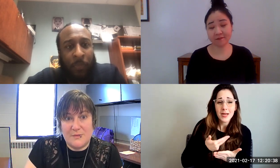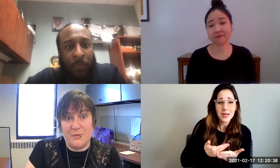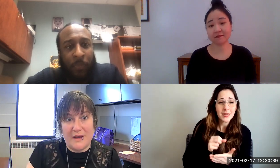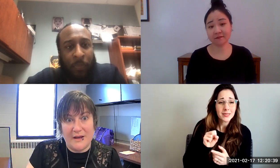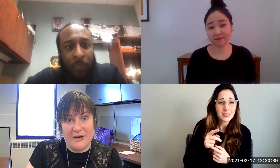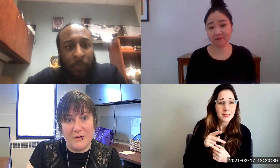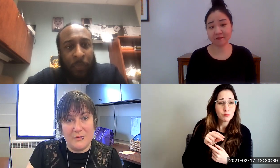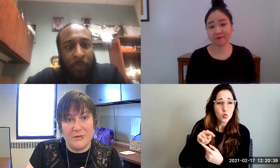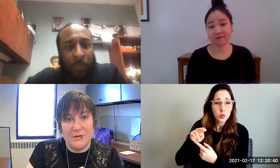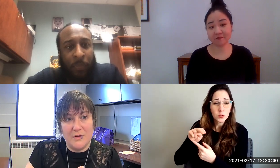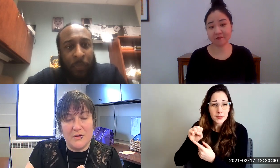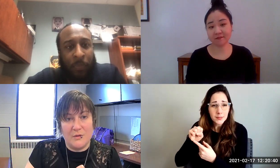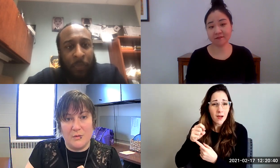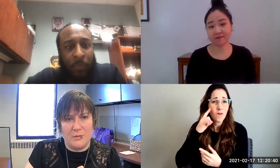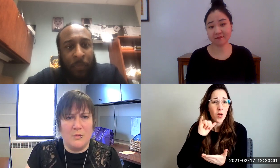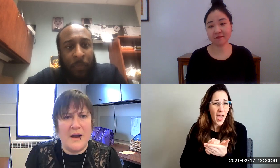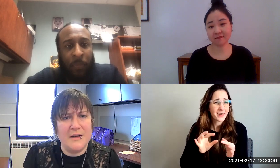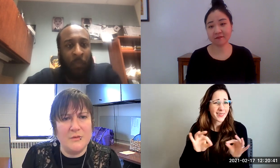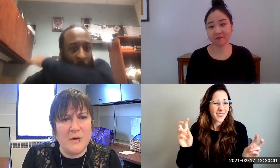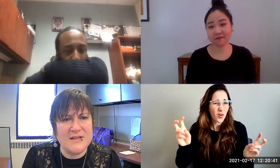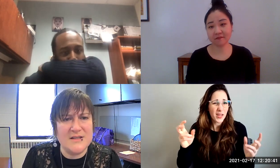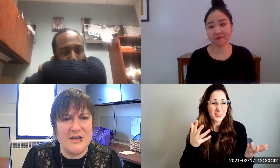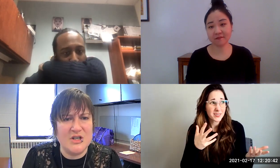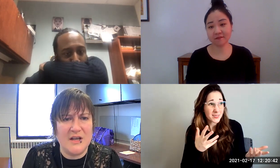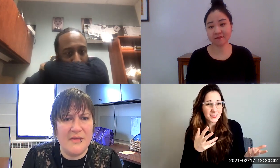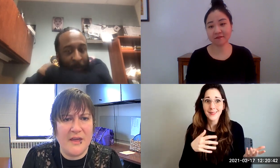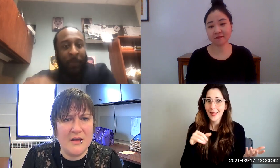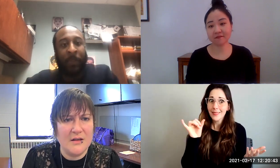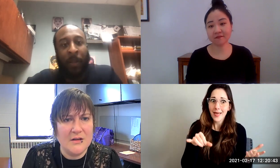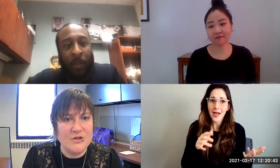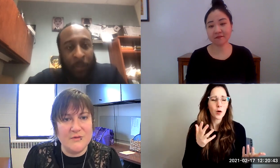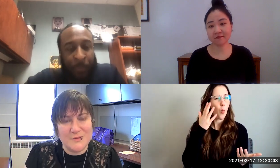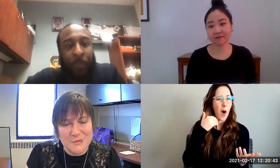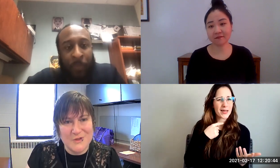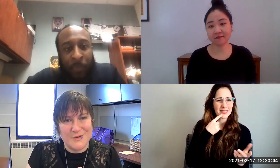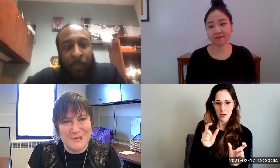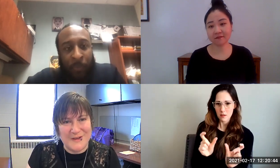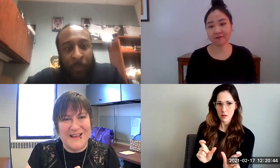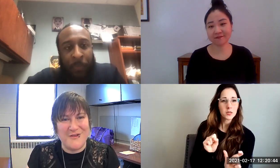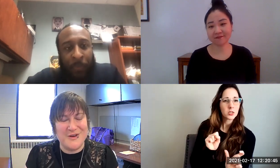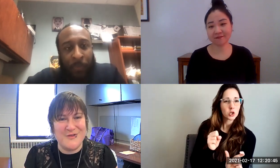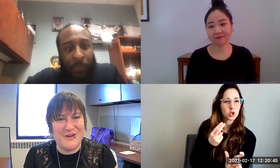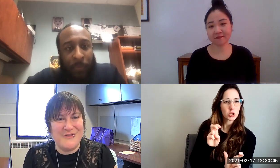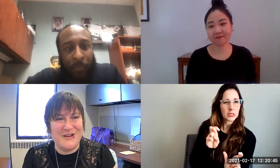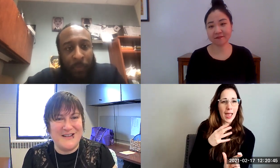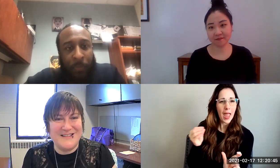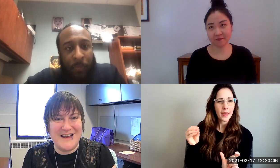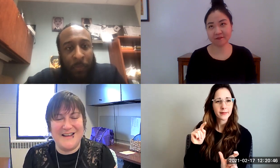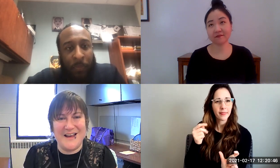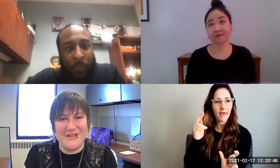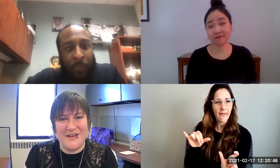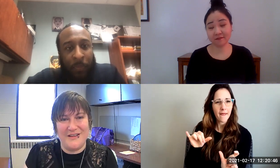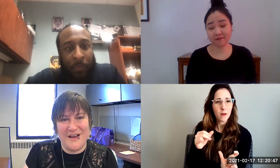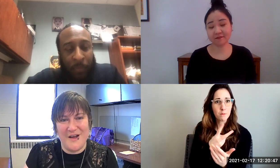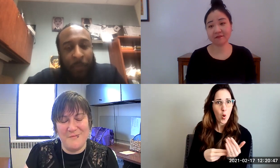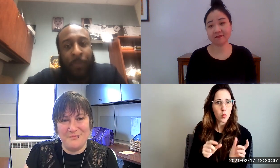to explain, you know, well, why does it say she and they? Do you have the spoons to explain that over and over every day,